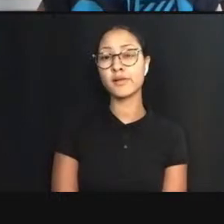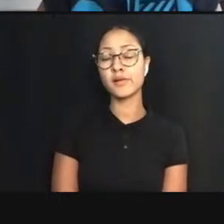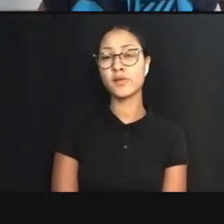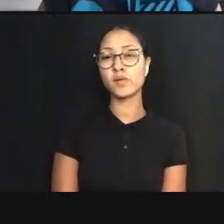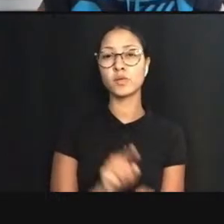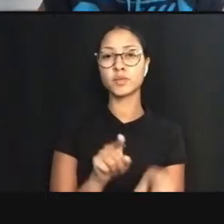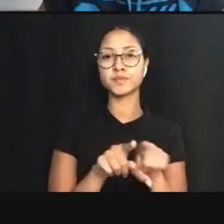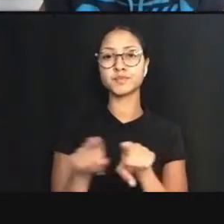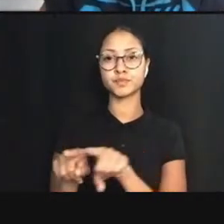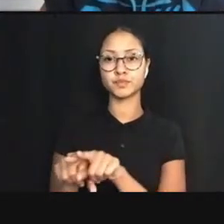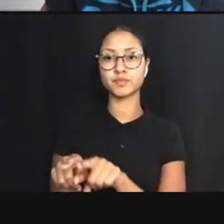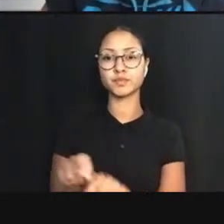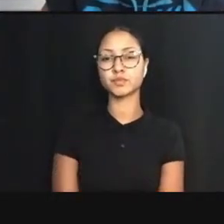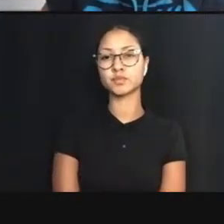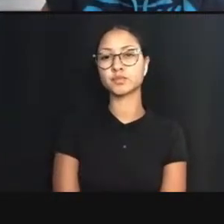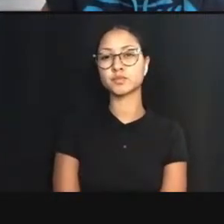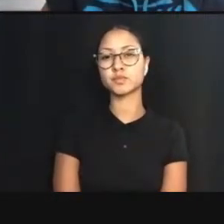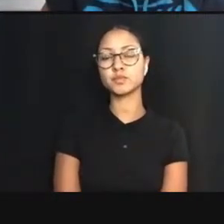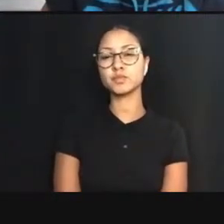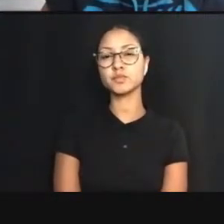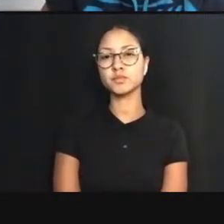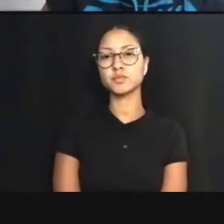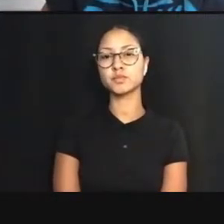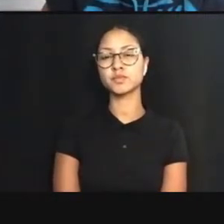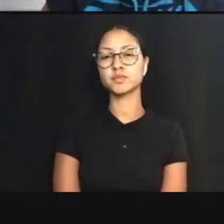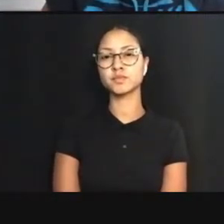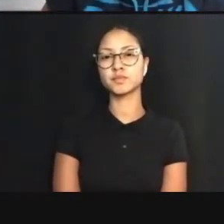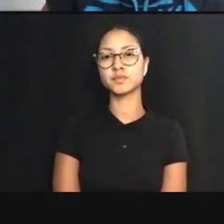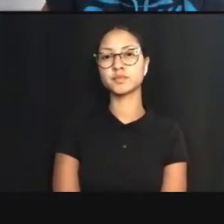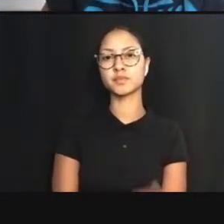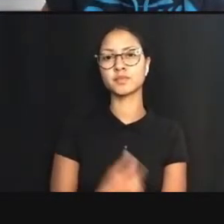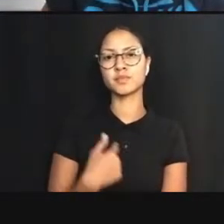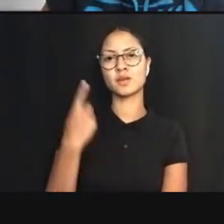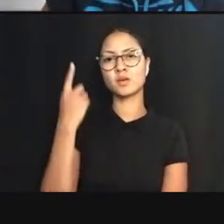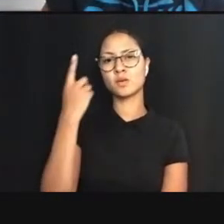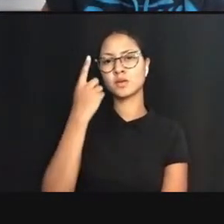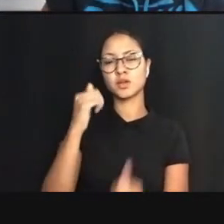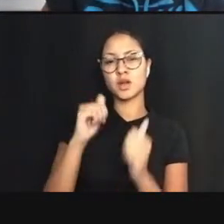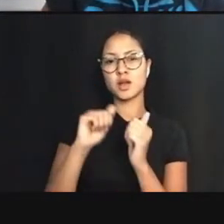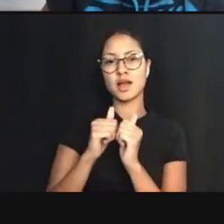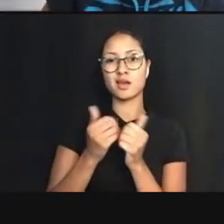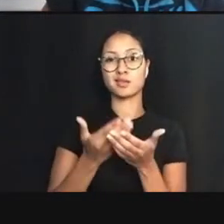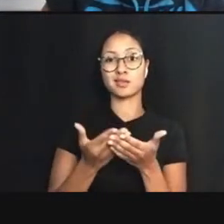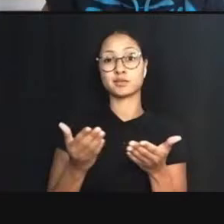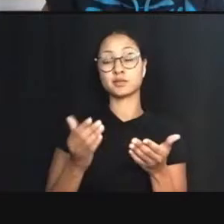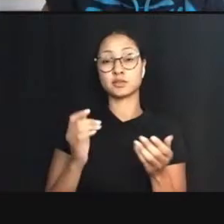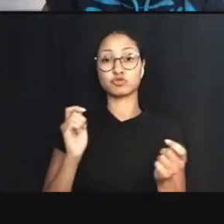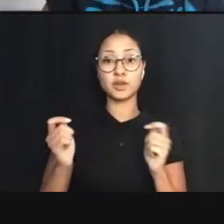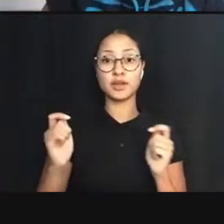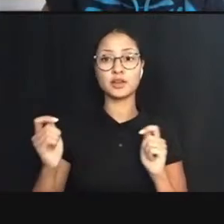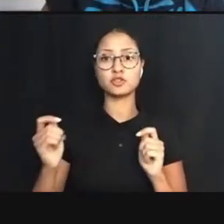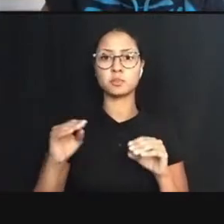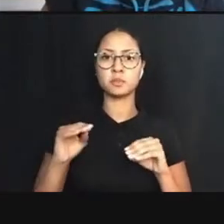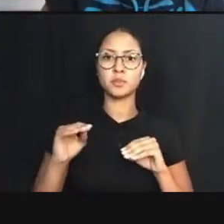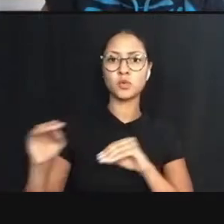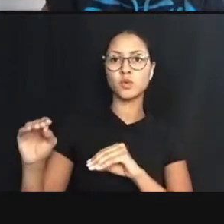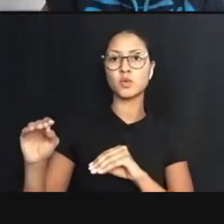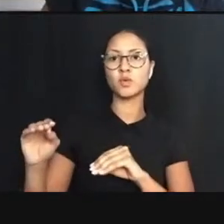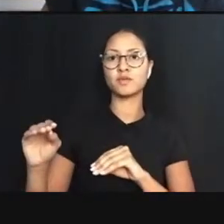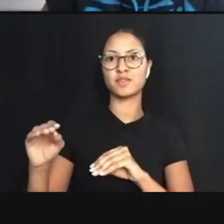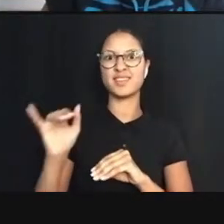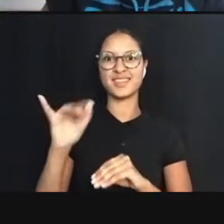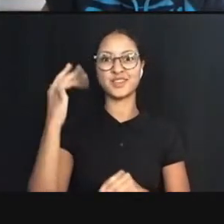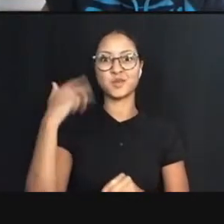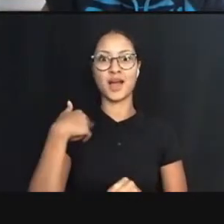how the things get differently, how they can get moved, as Adia was just saying, that's why I'm like, yes, exclamation mark of that. If the thing